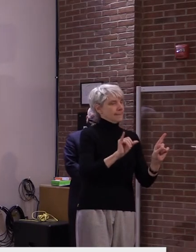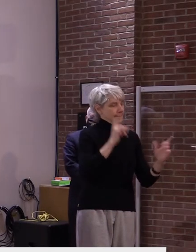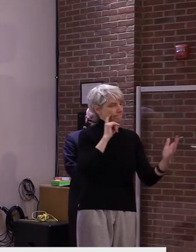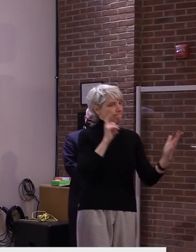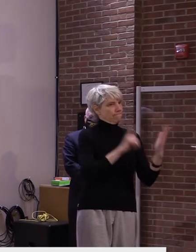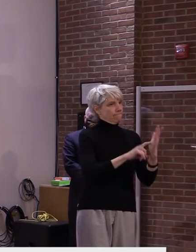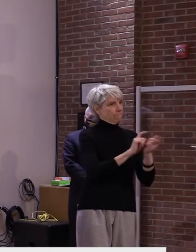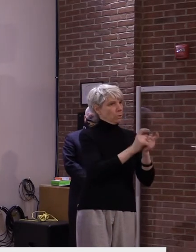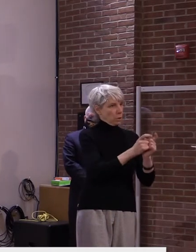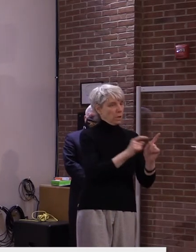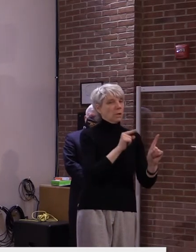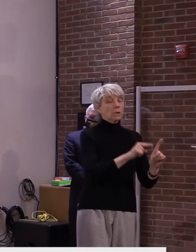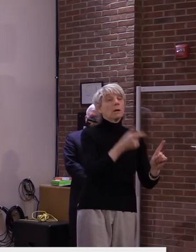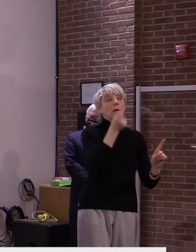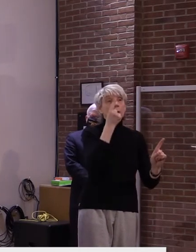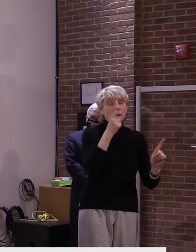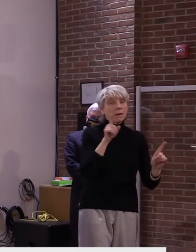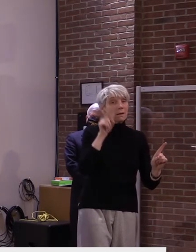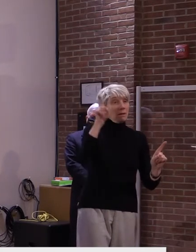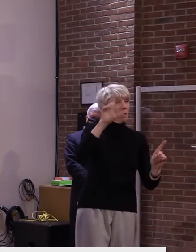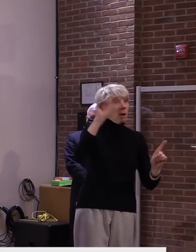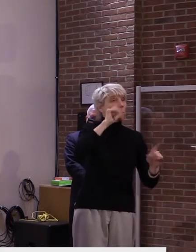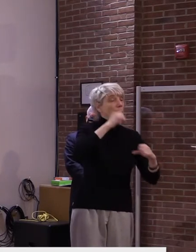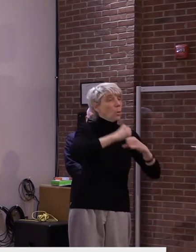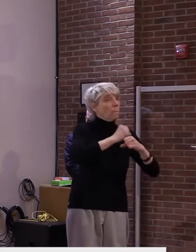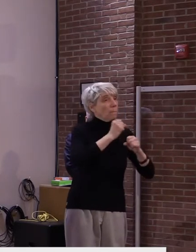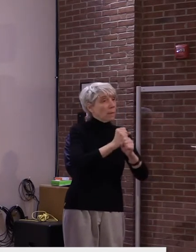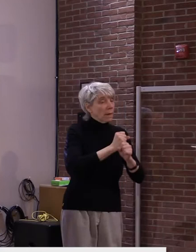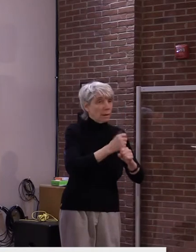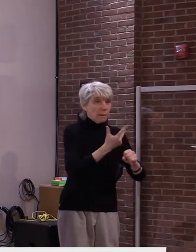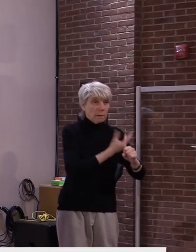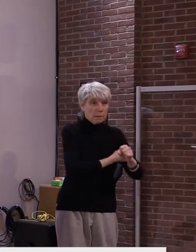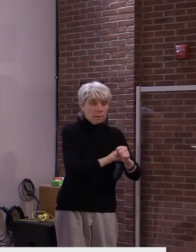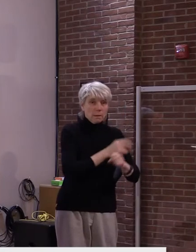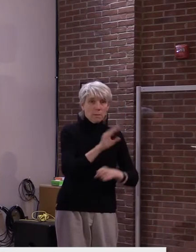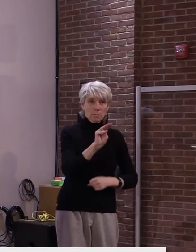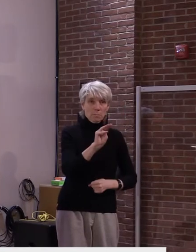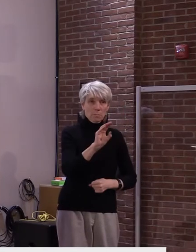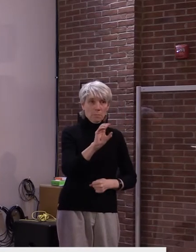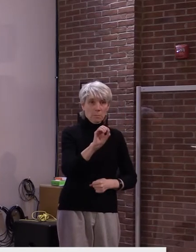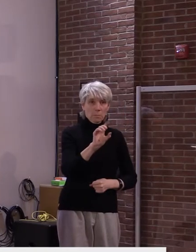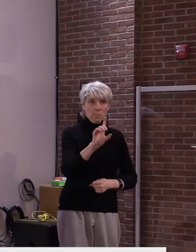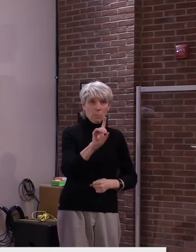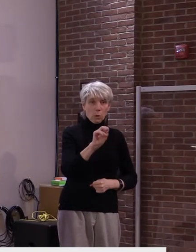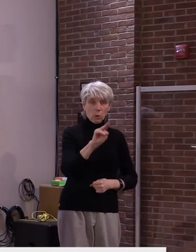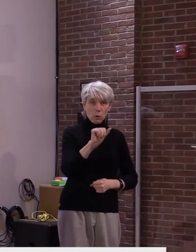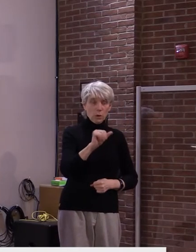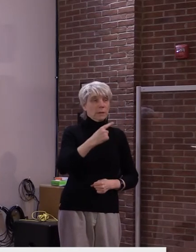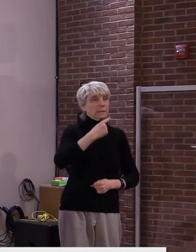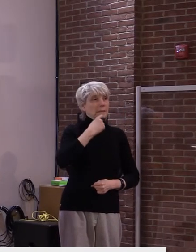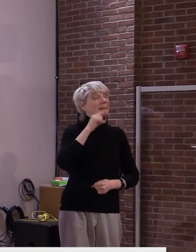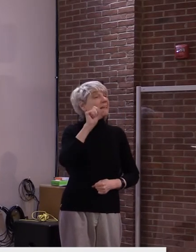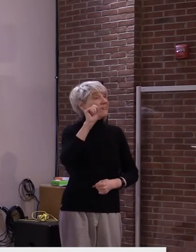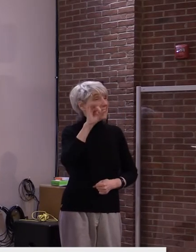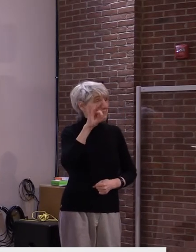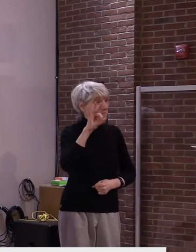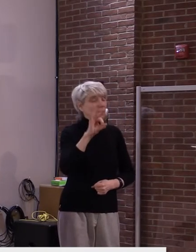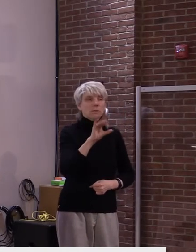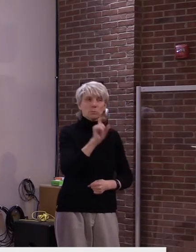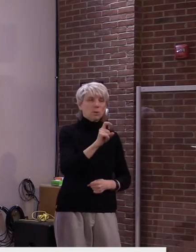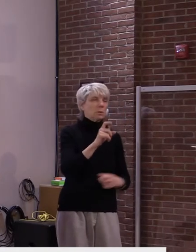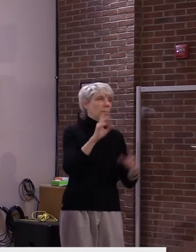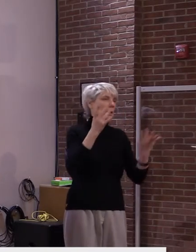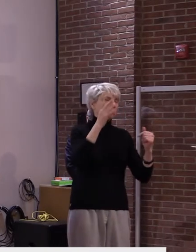guidelines Moderna provided to all of the states indicated that, in that situation, the doses may need to be